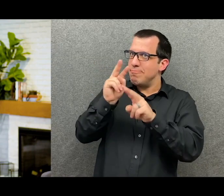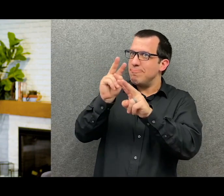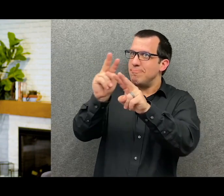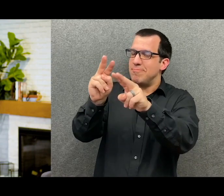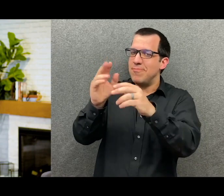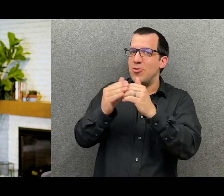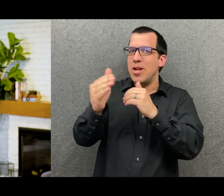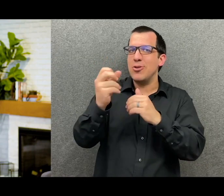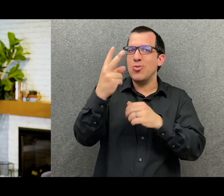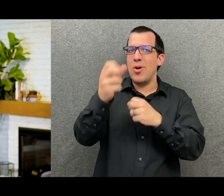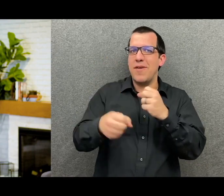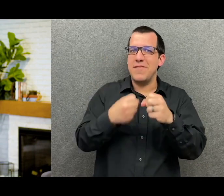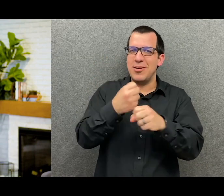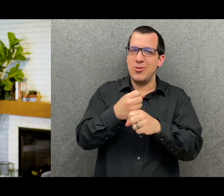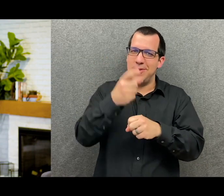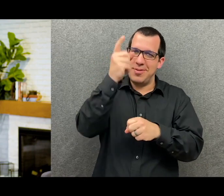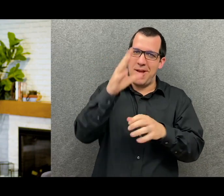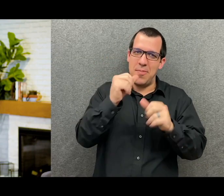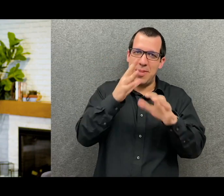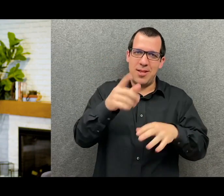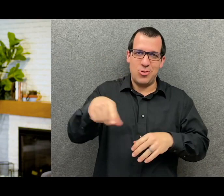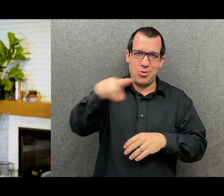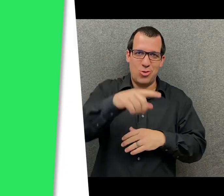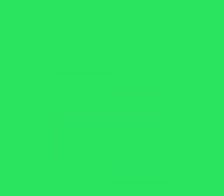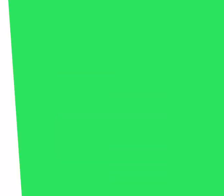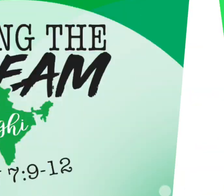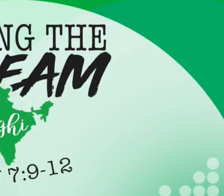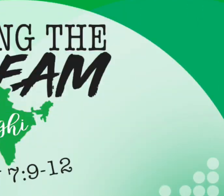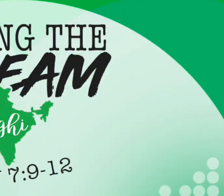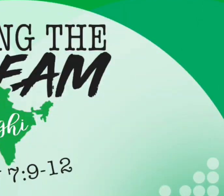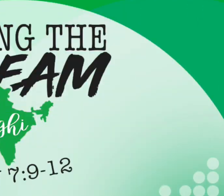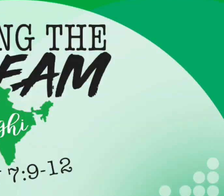the watchword for the next 12 years. God bless you.